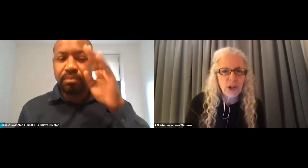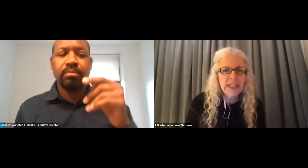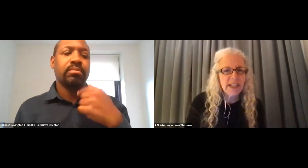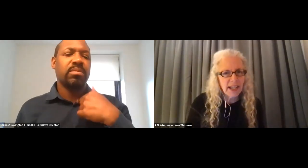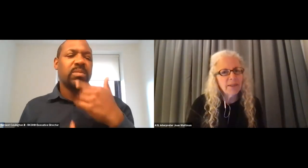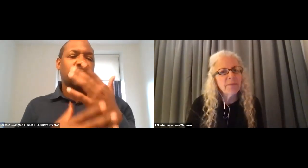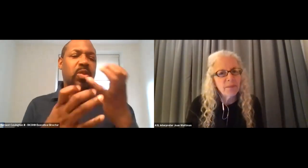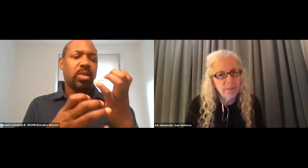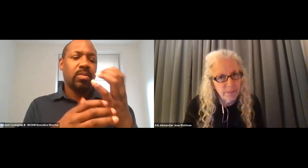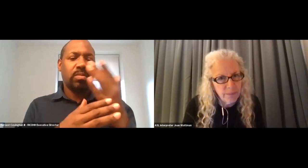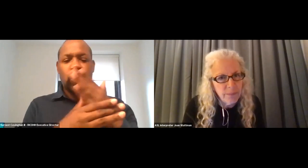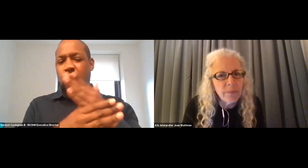Ernest is saying,